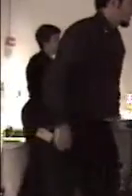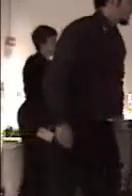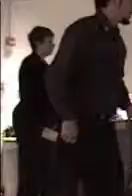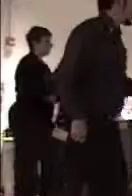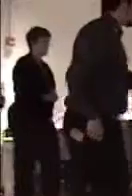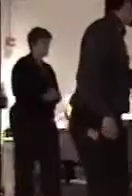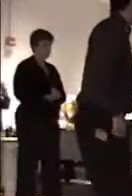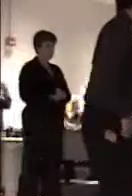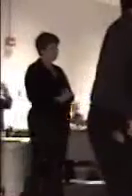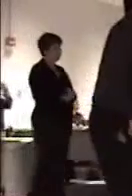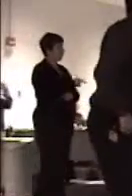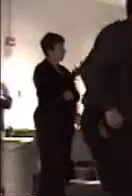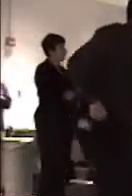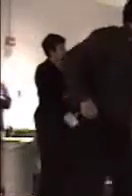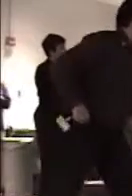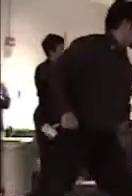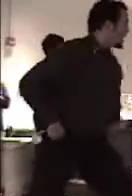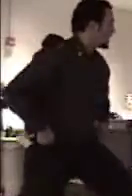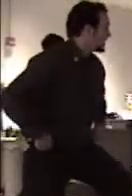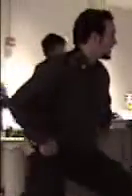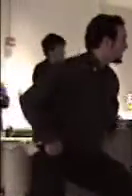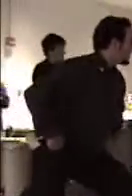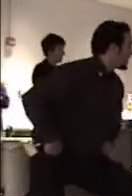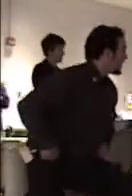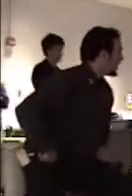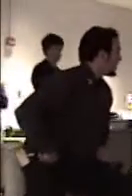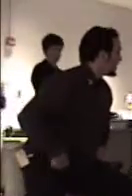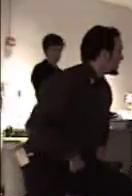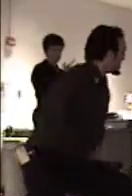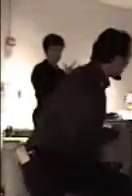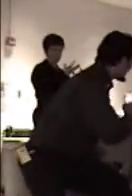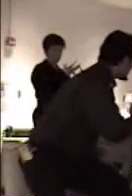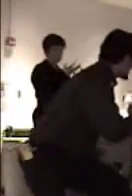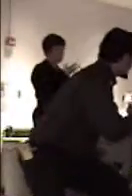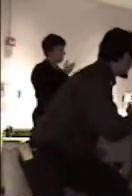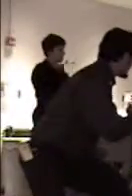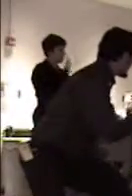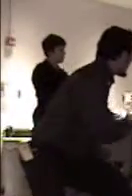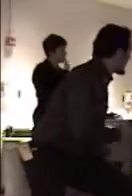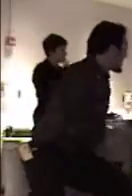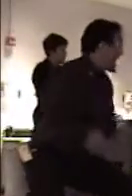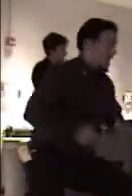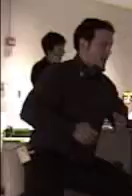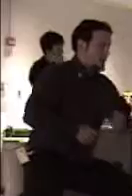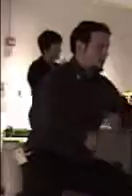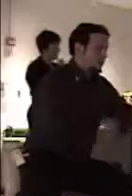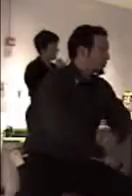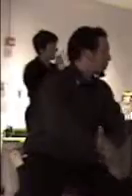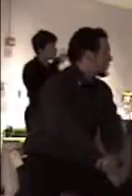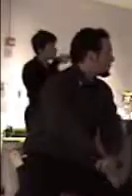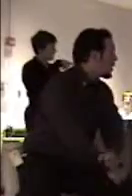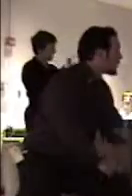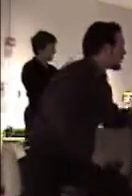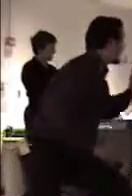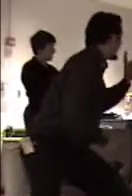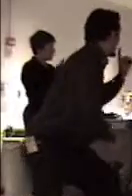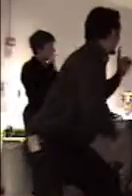here. What you want to do is you want to squat. Is that a good idea? And you want to